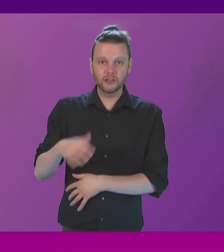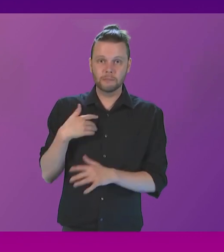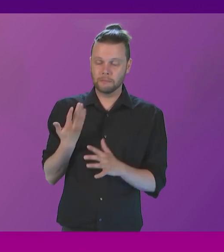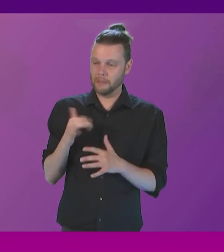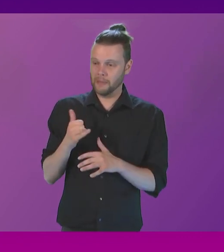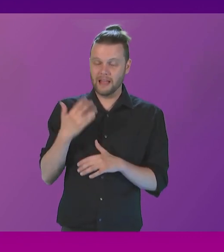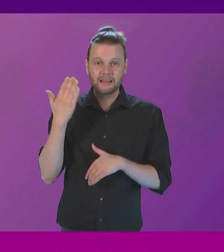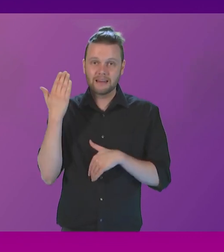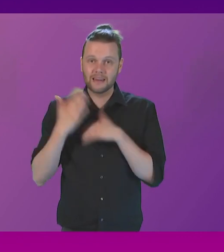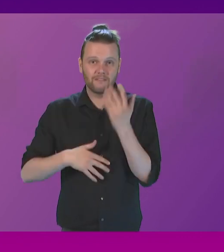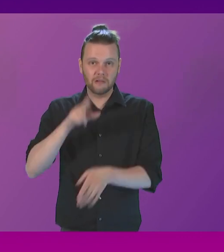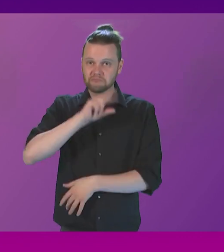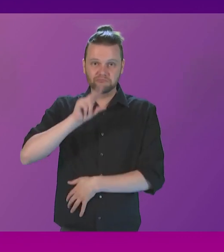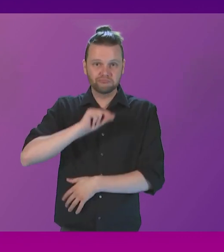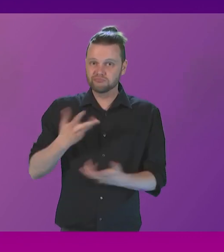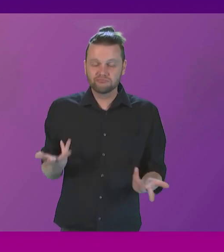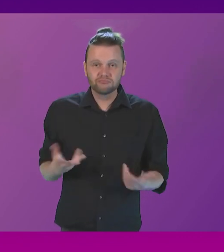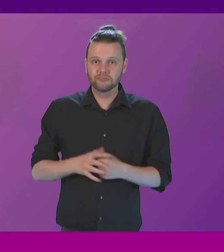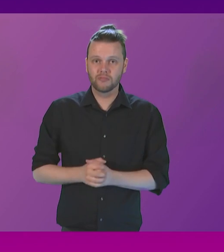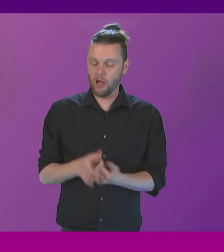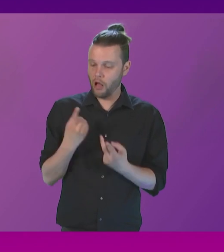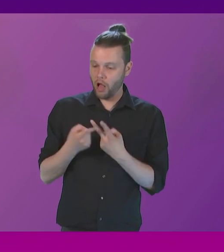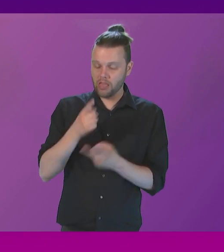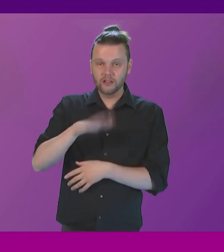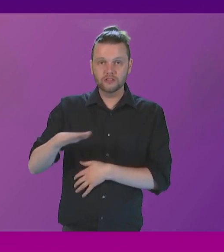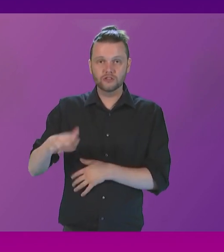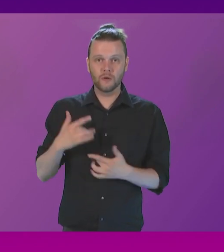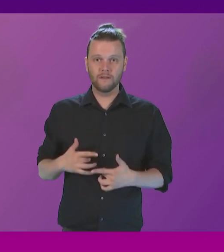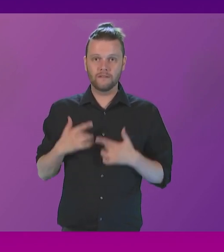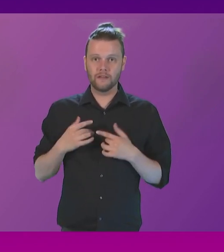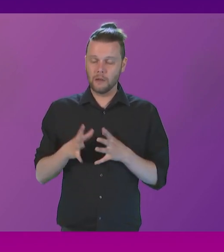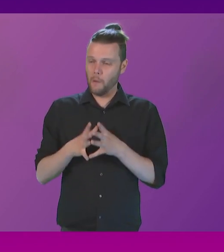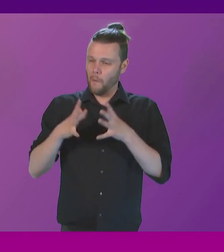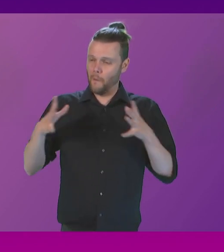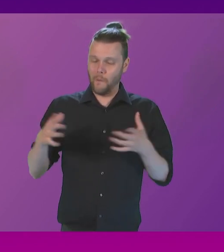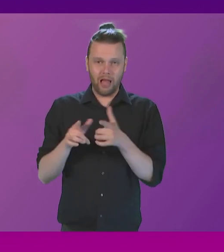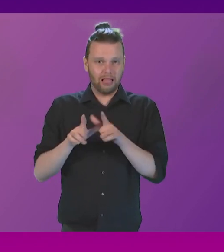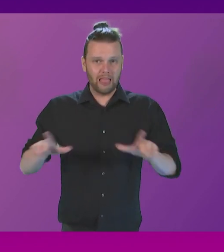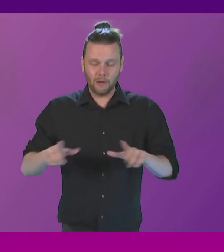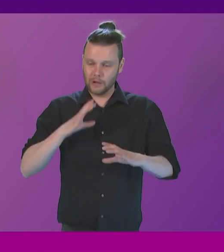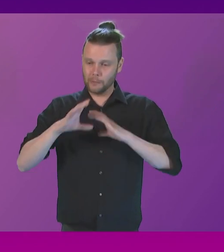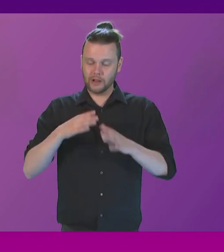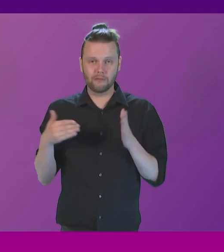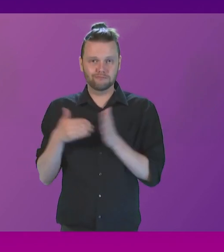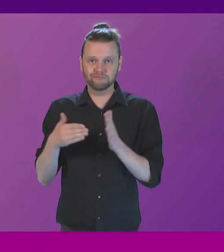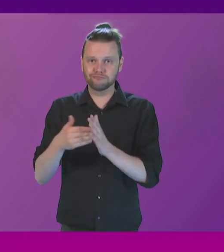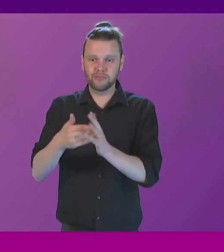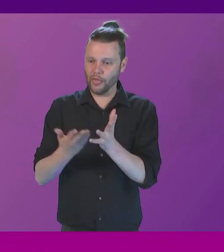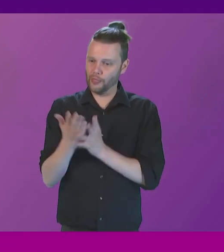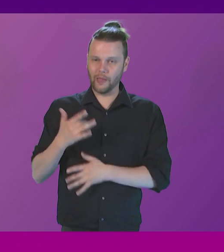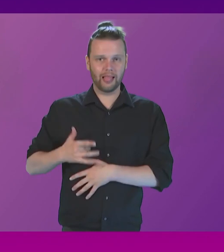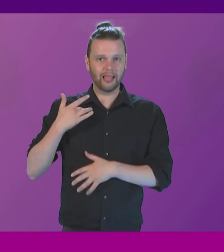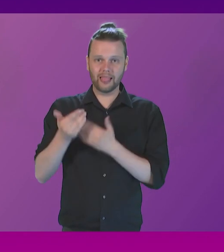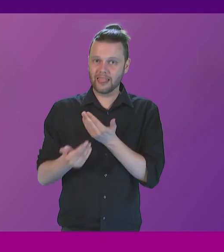ever be able to speak. Other children will face major language and communication difficulties throughout their